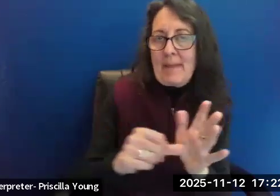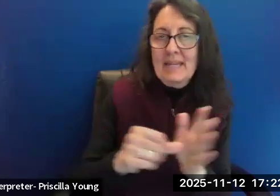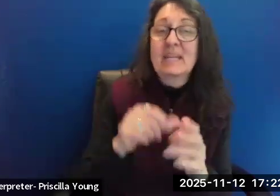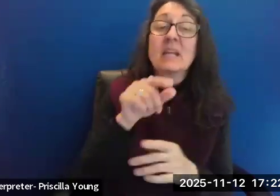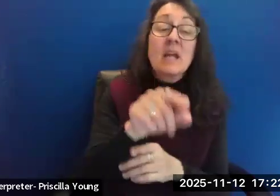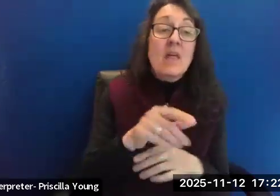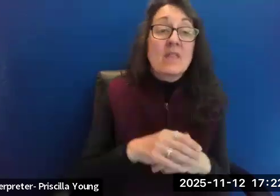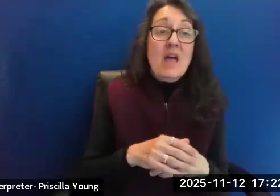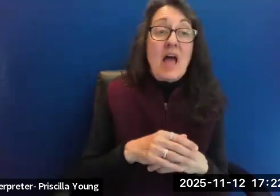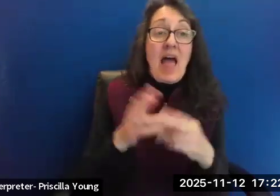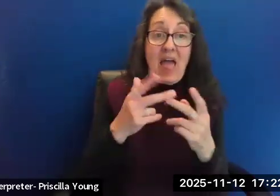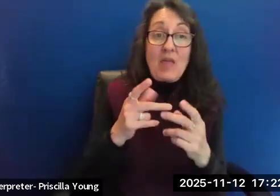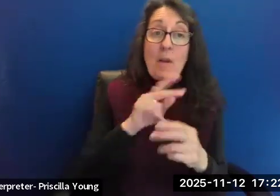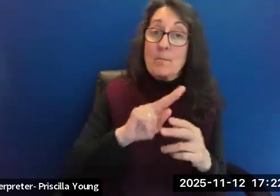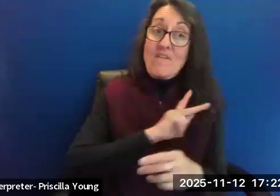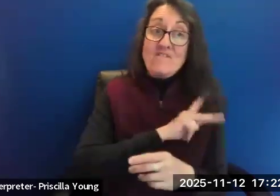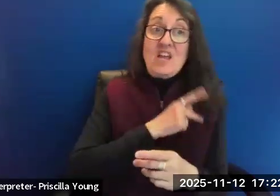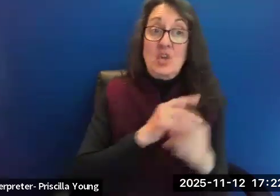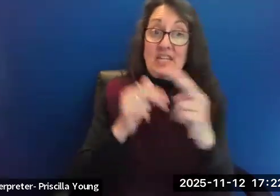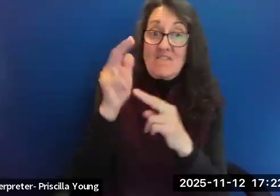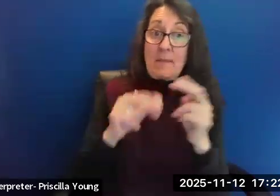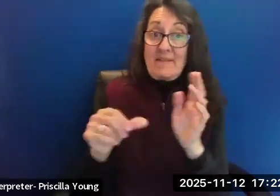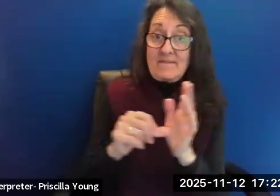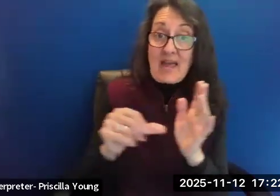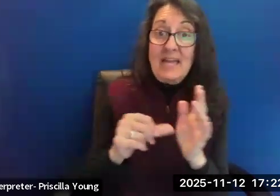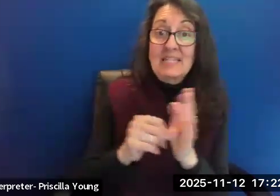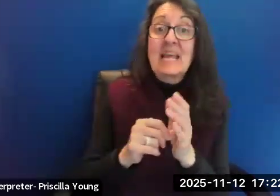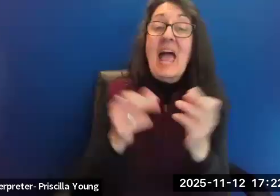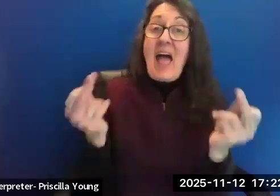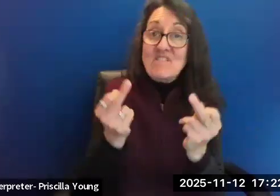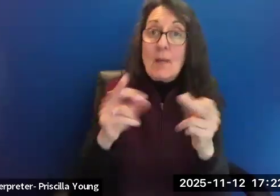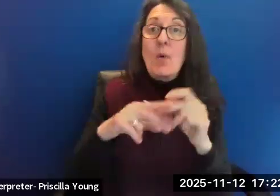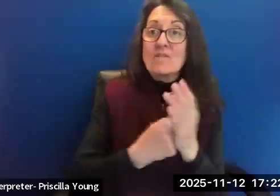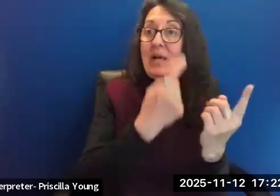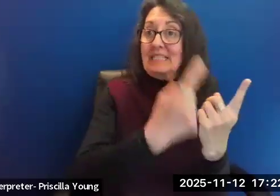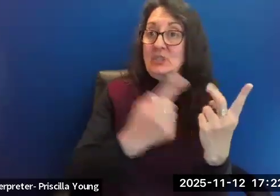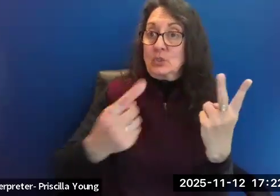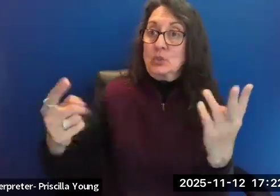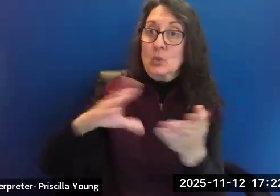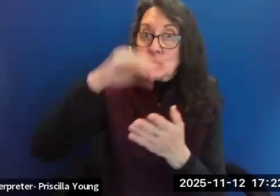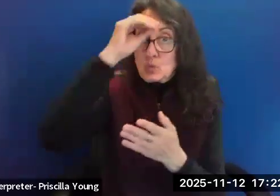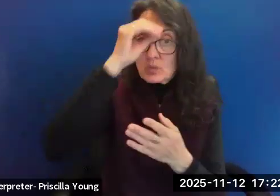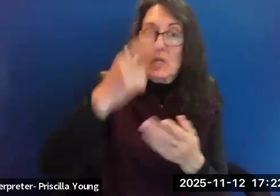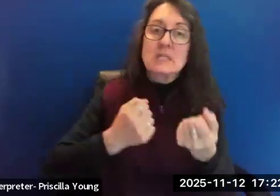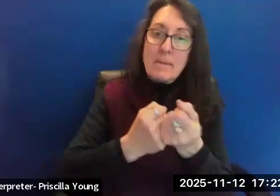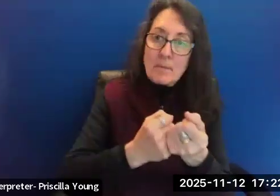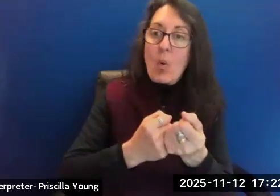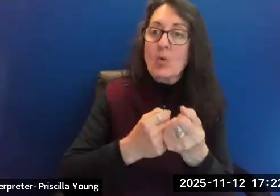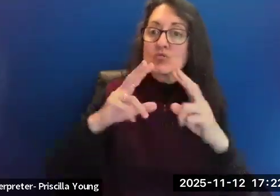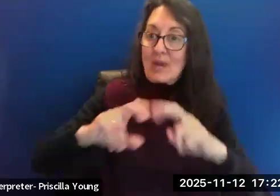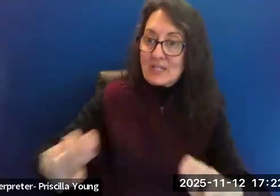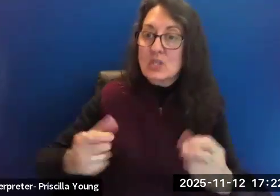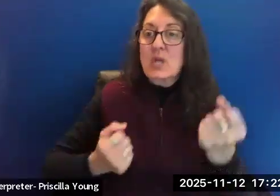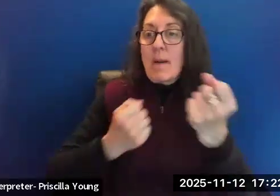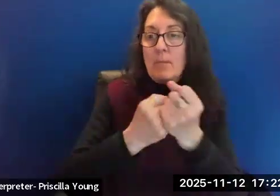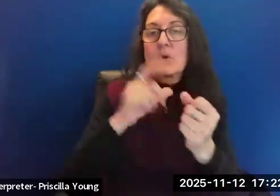funding that's available per student to support their research and career development. And